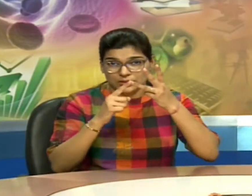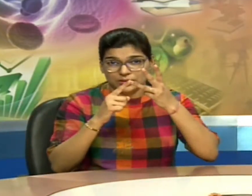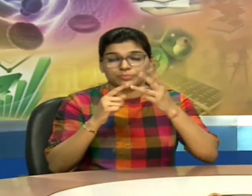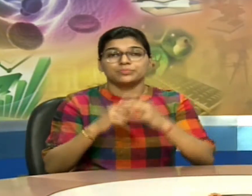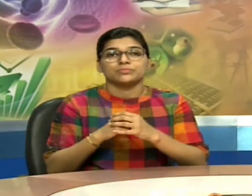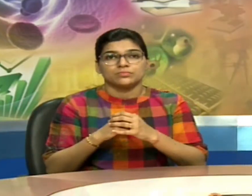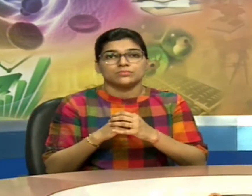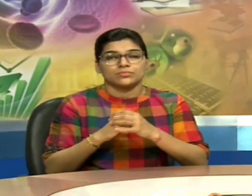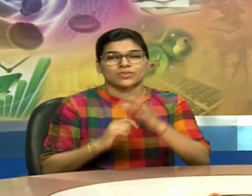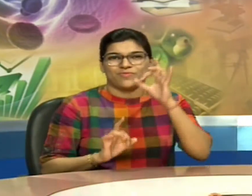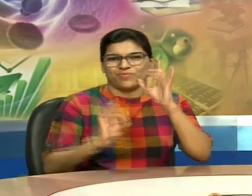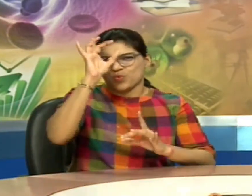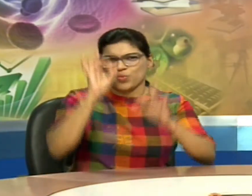The third word is